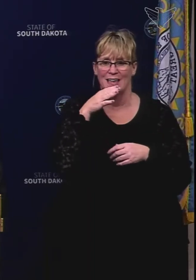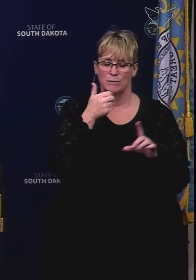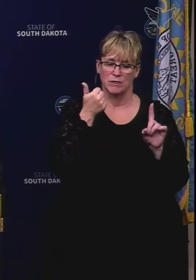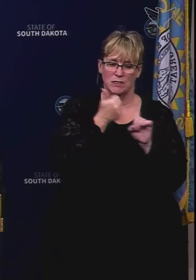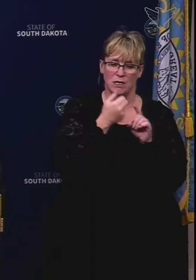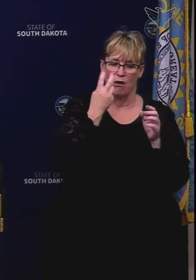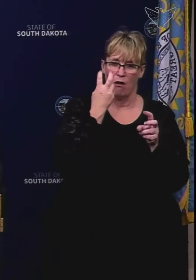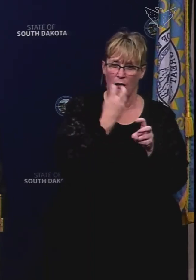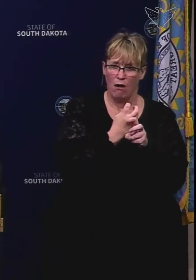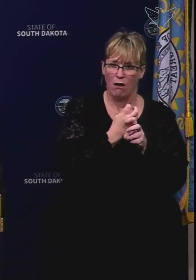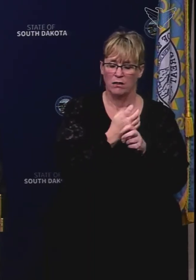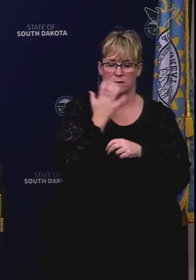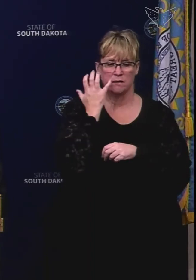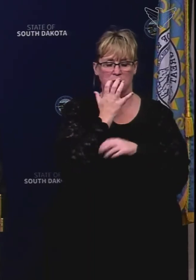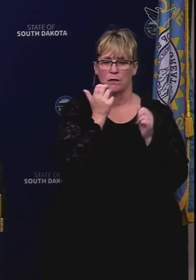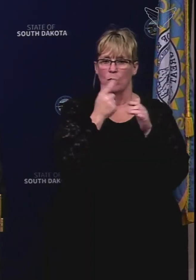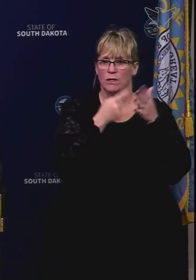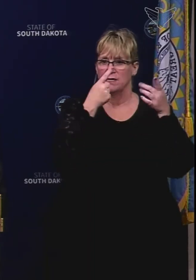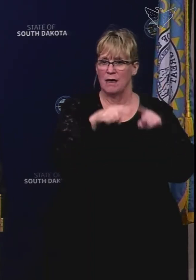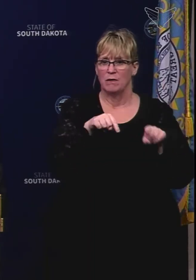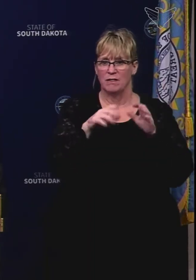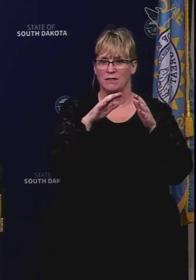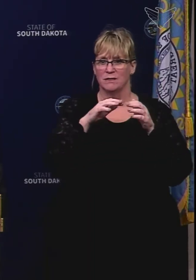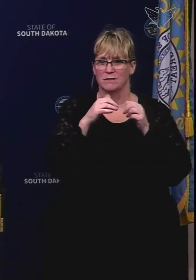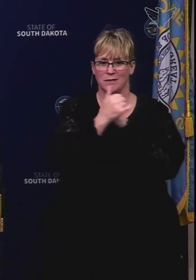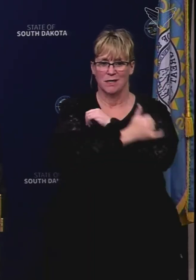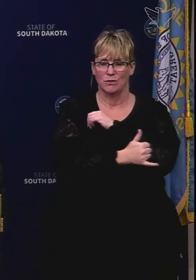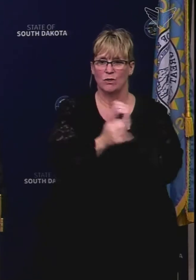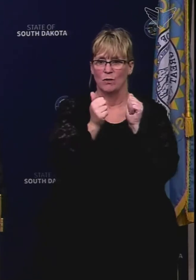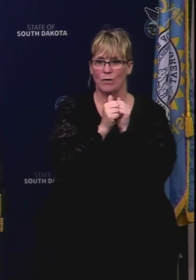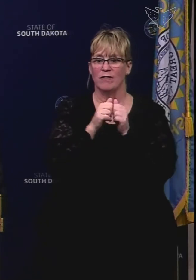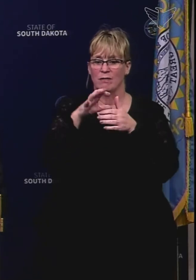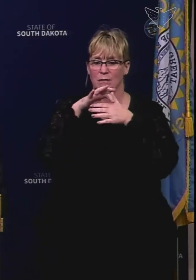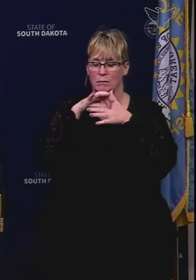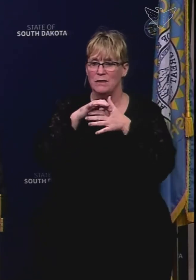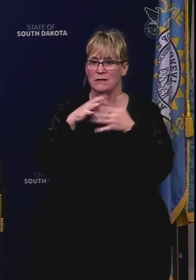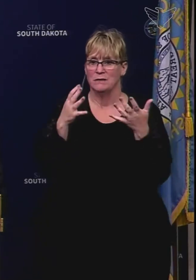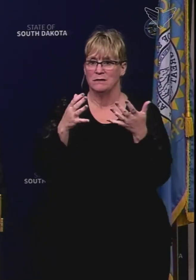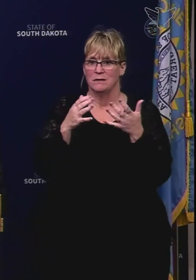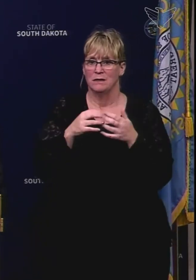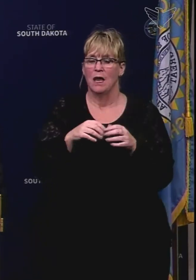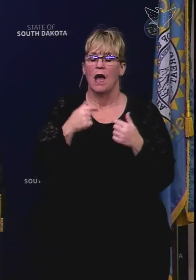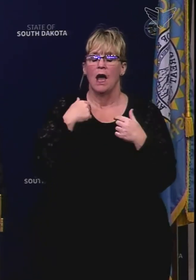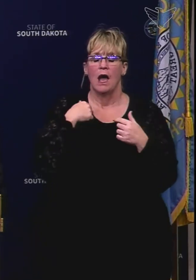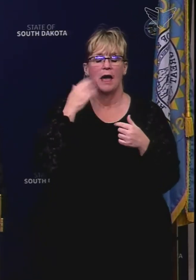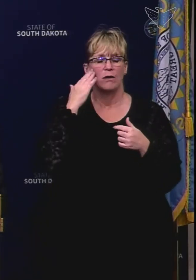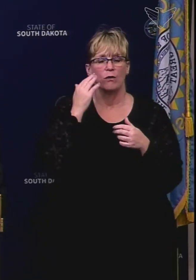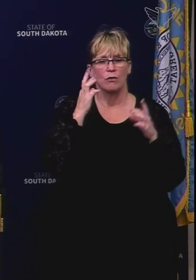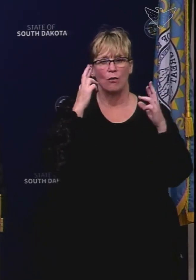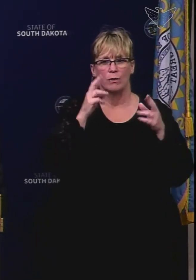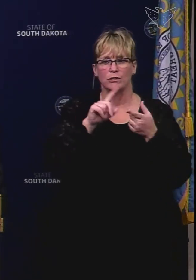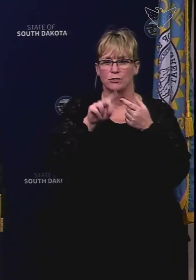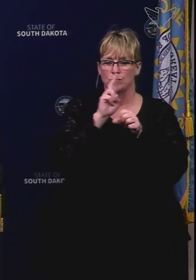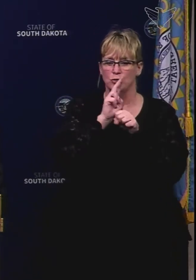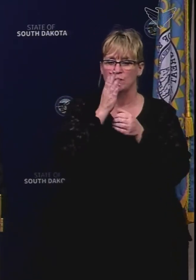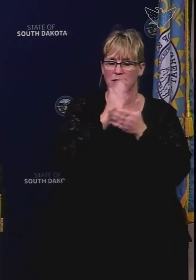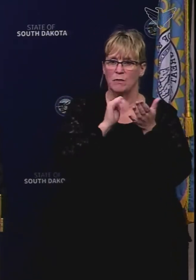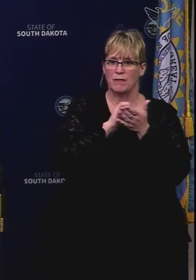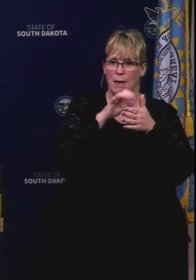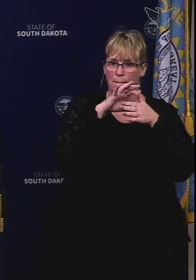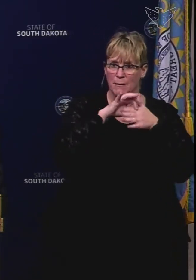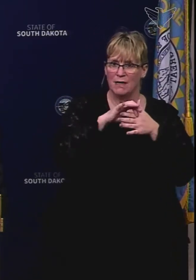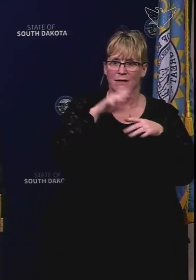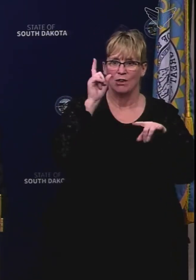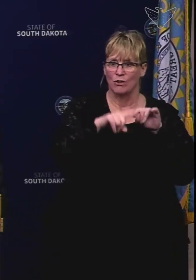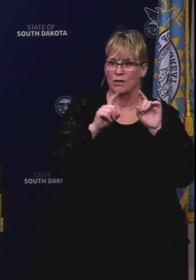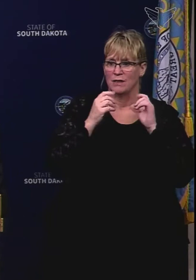by what's been going on in this country, in particular to the supply chain. And so I think they're hoping to utilize some of that oversupply that hasn't been